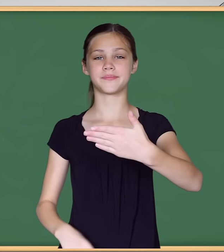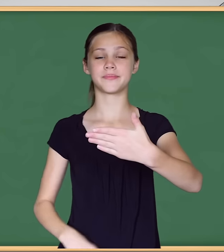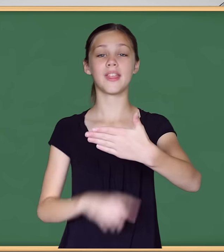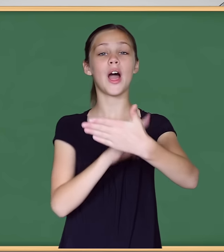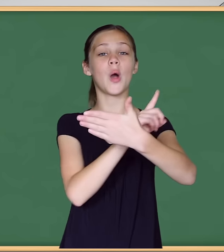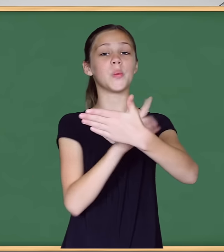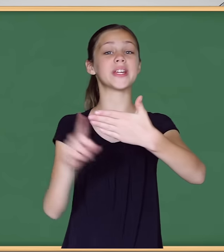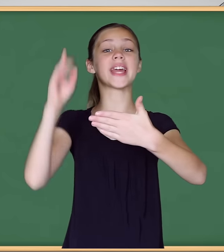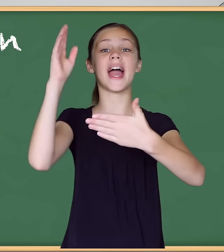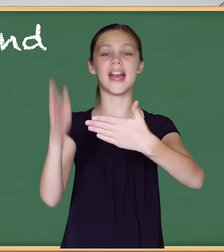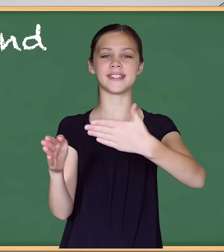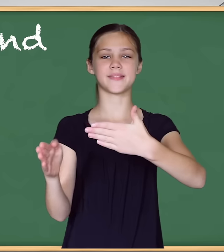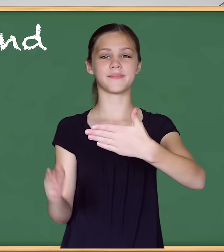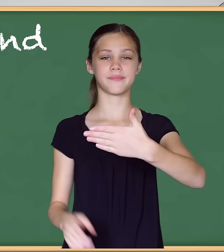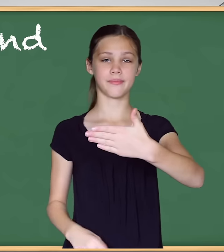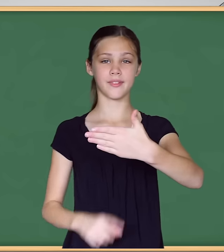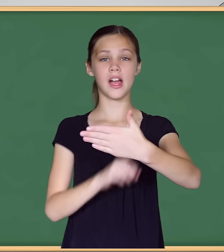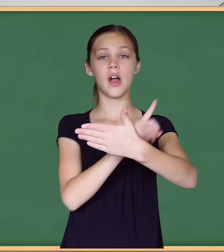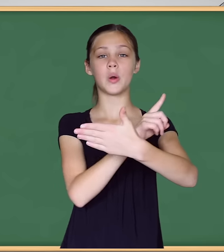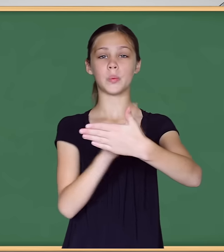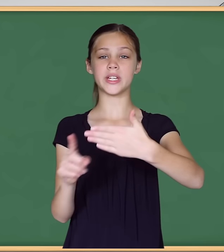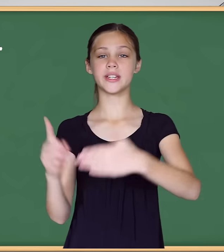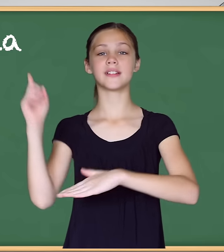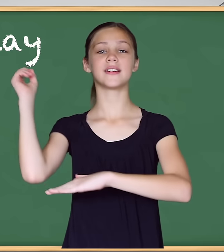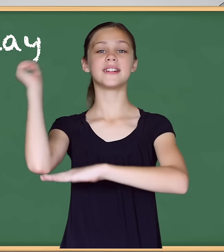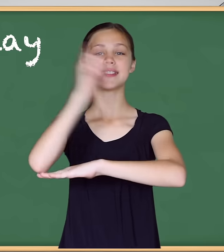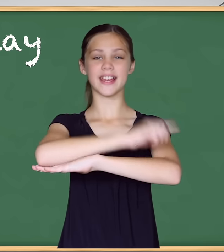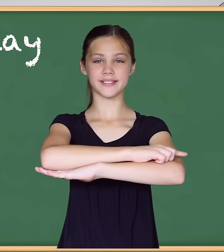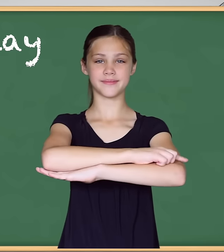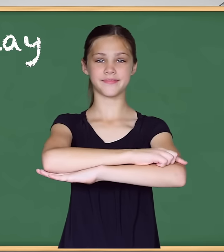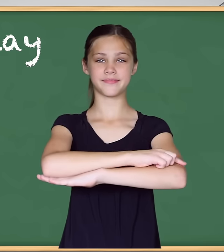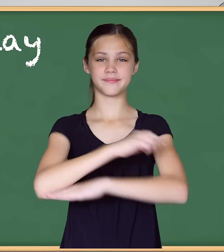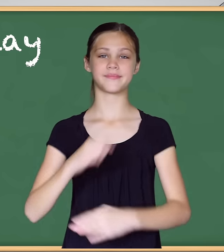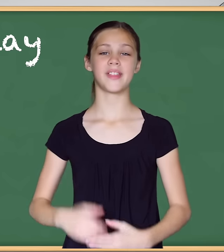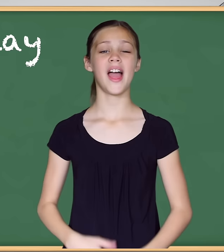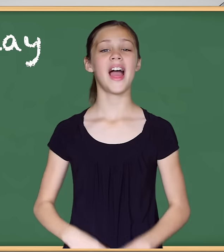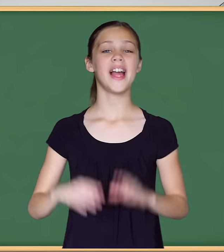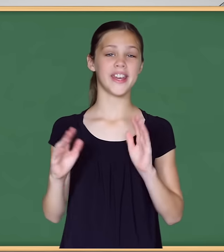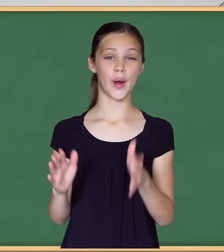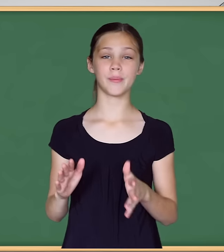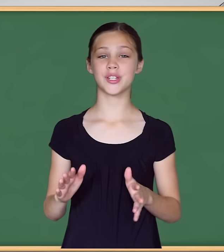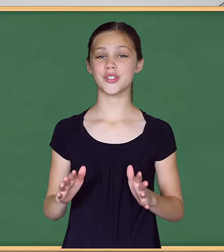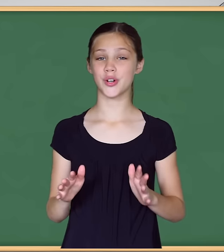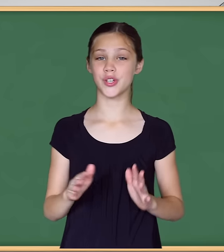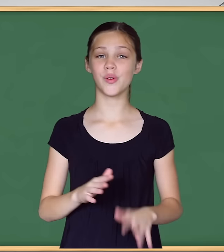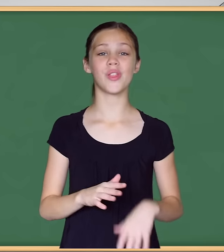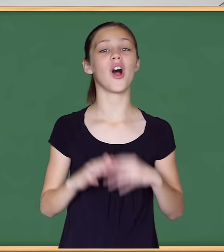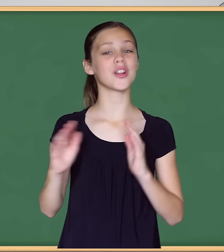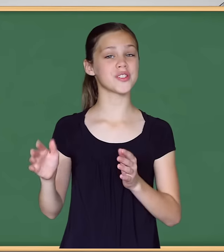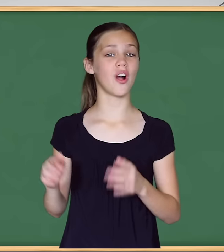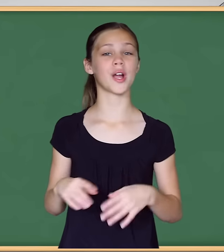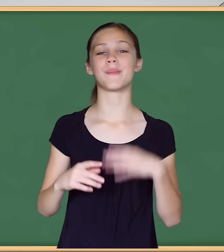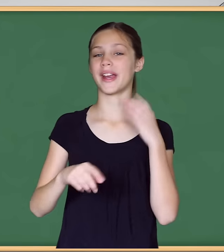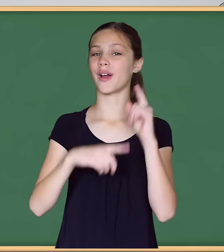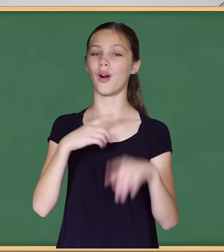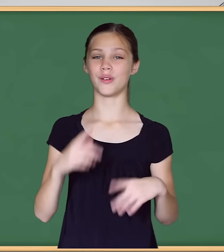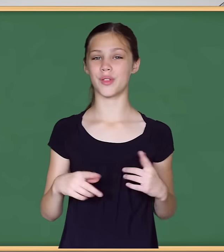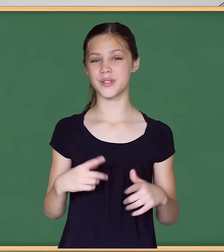Week, week, end, week, day. Now I'm going to show you our song combining all of those